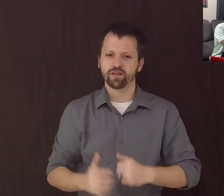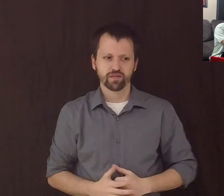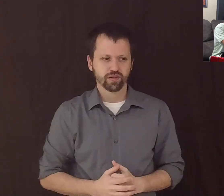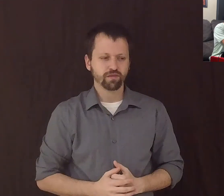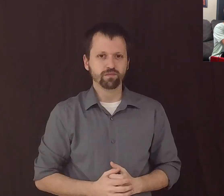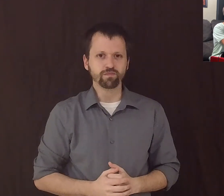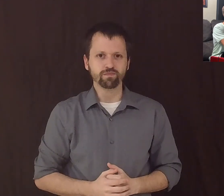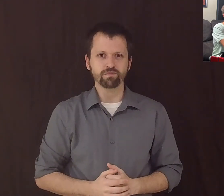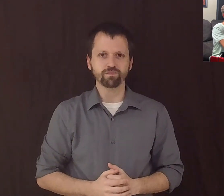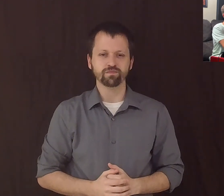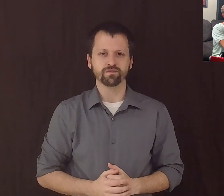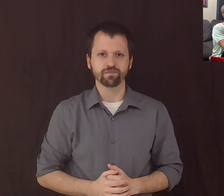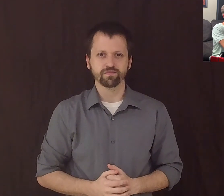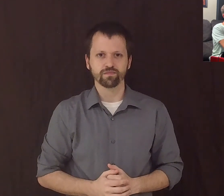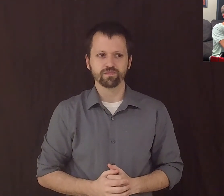Amen.